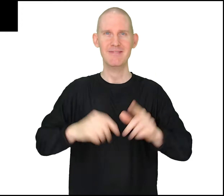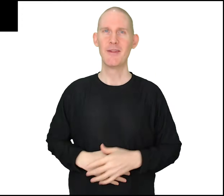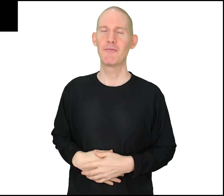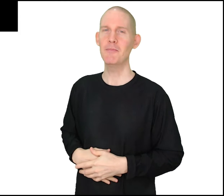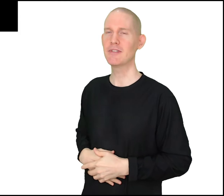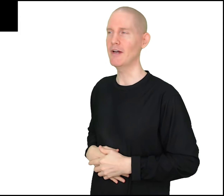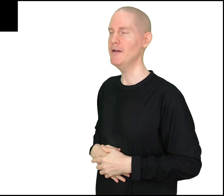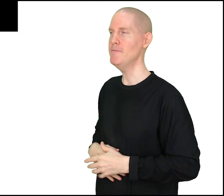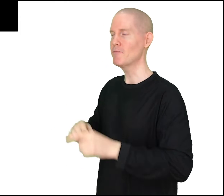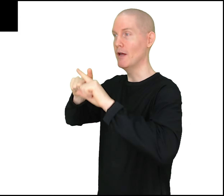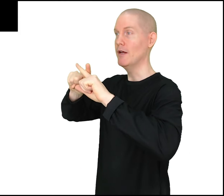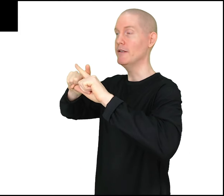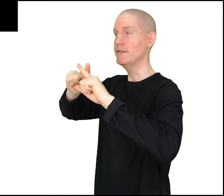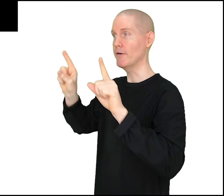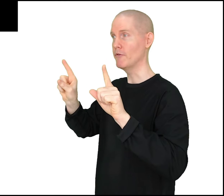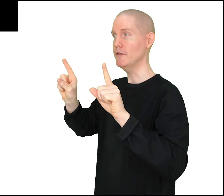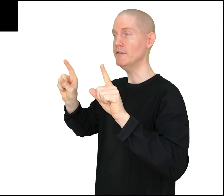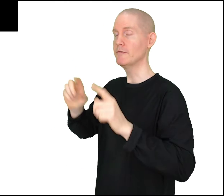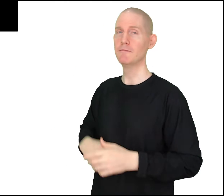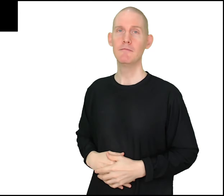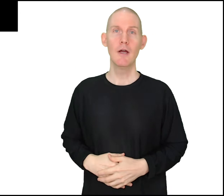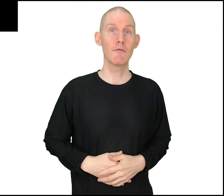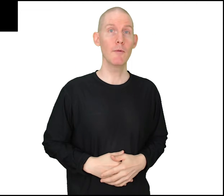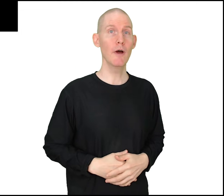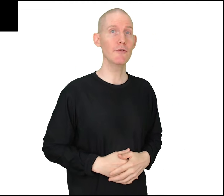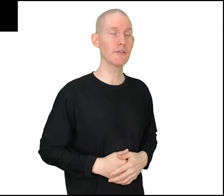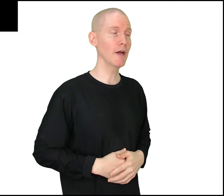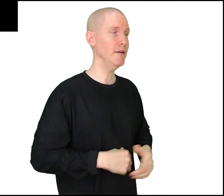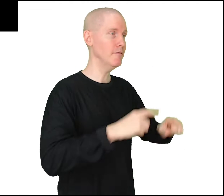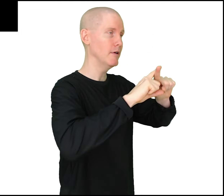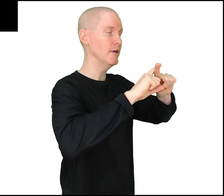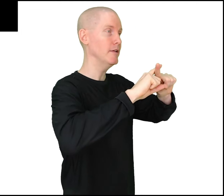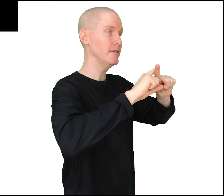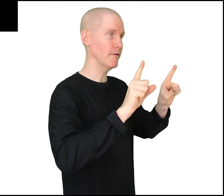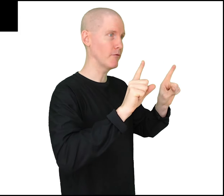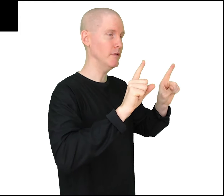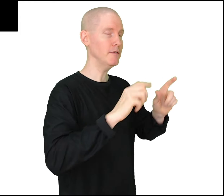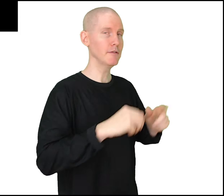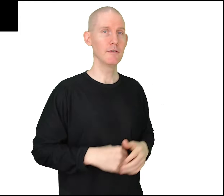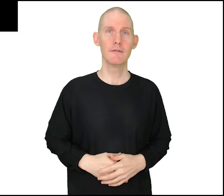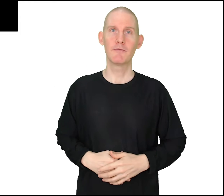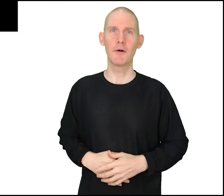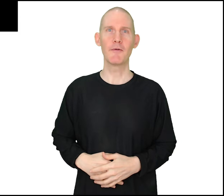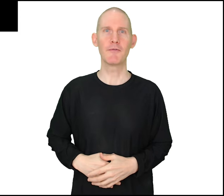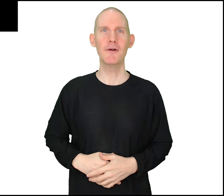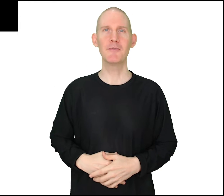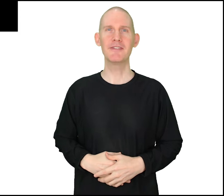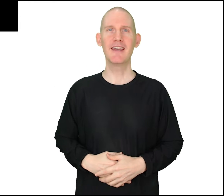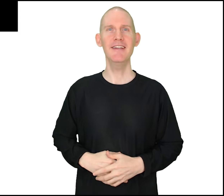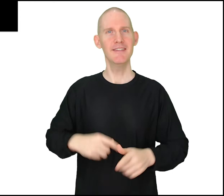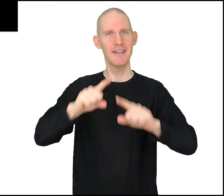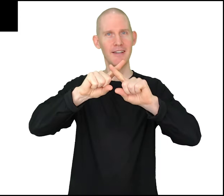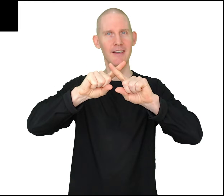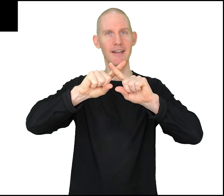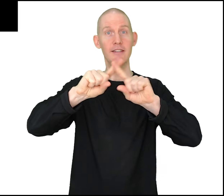From the side, different. From the other side, different. From the front once again,